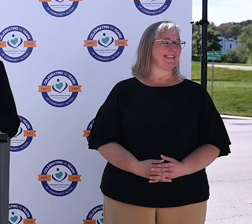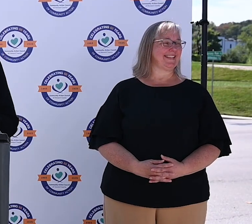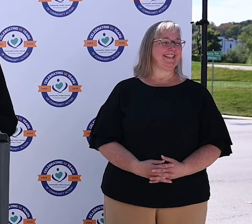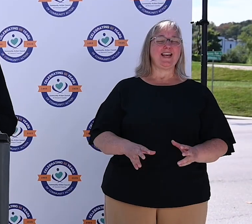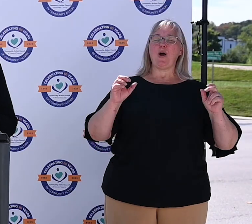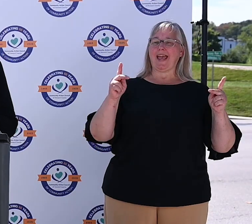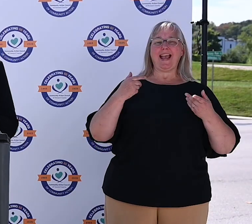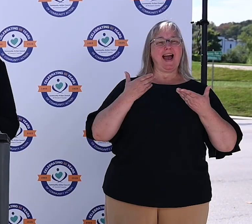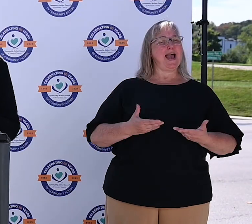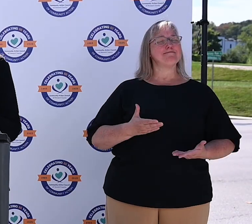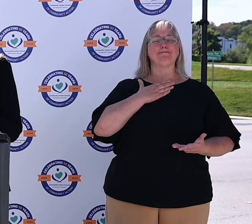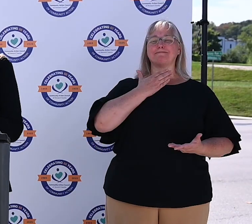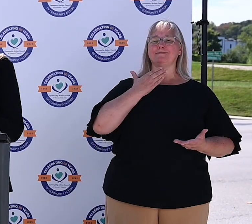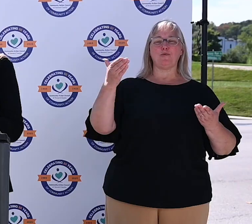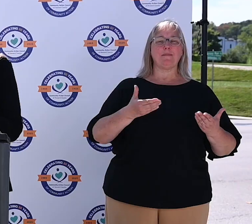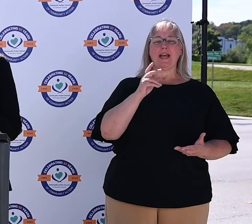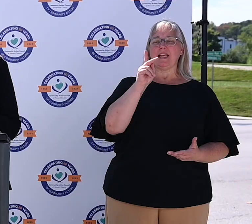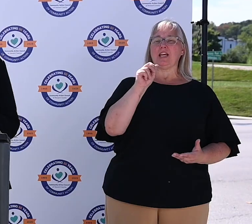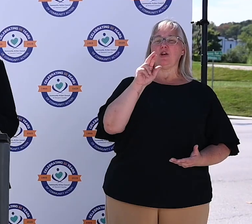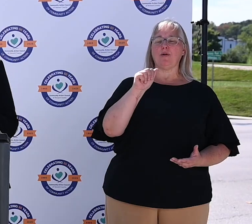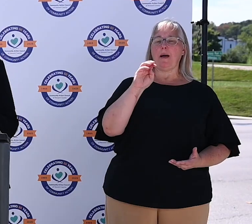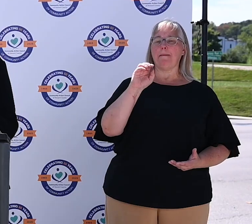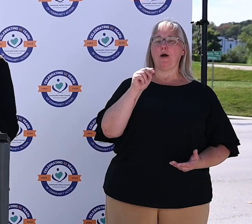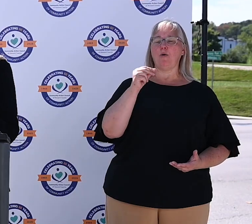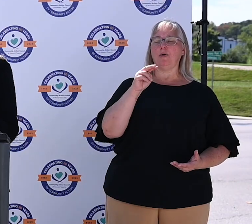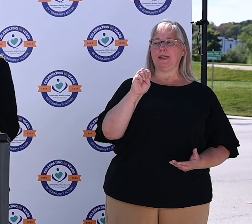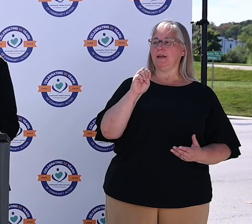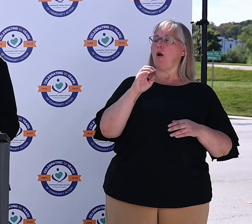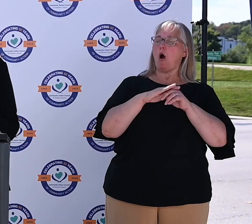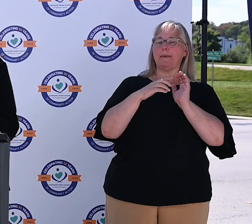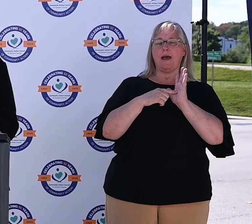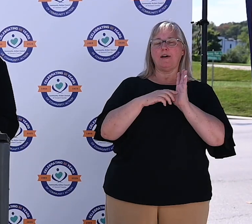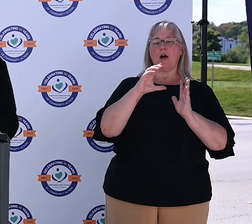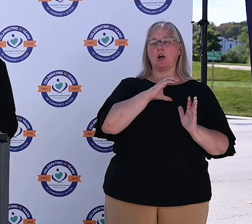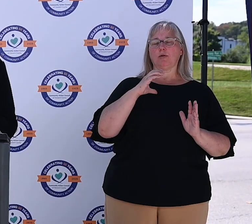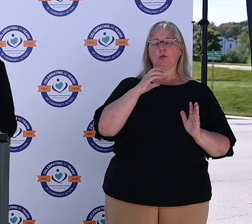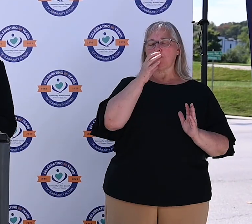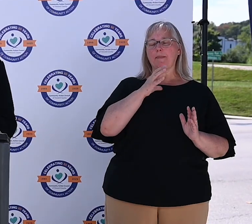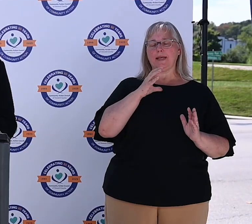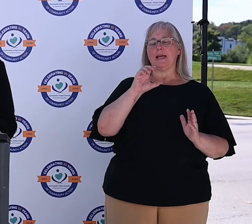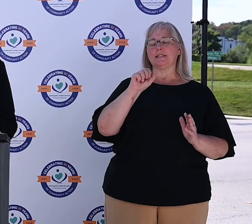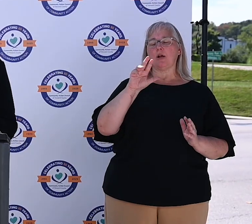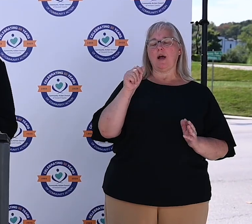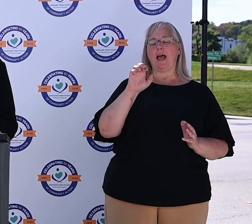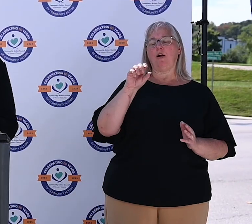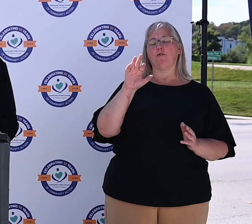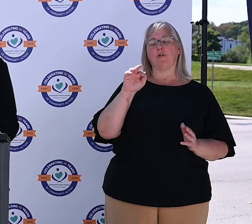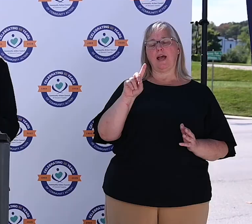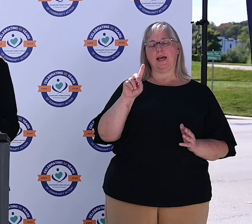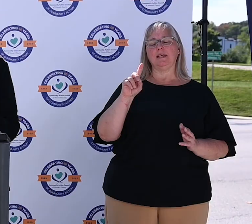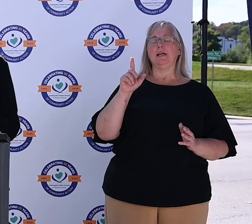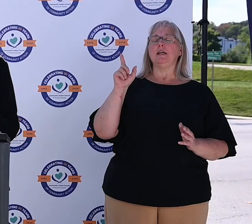Okay, I am pleased to welcome Kira Mahoney on behalf of Congresswoman Sarah Elfreth, who is a strong voice for Maryland's